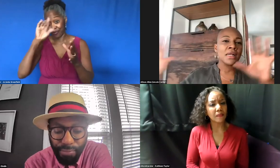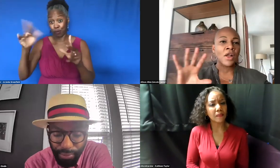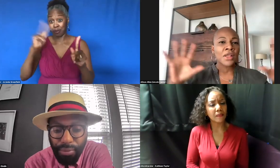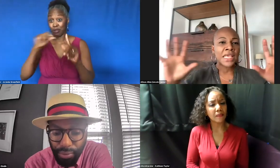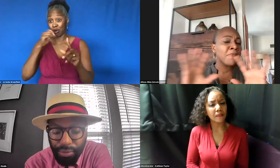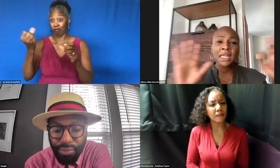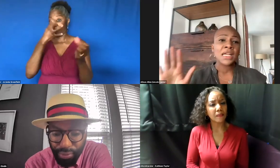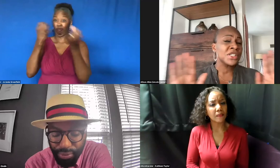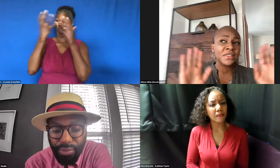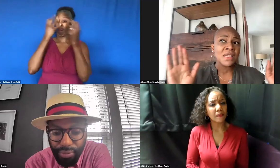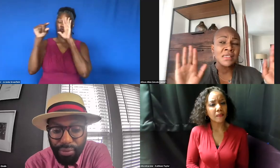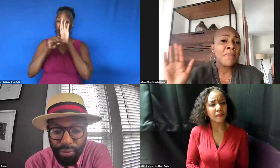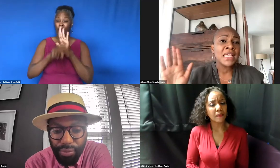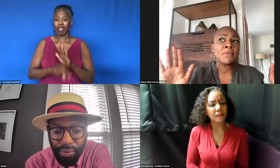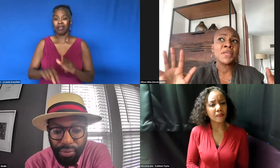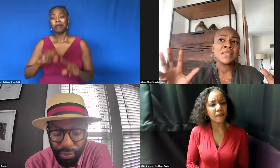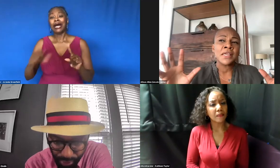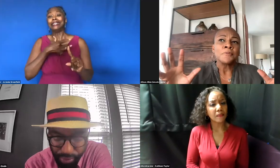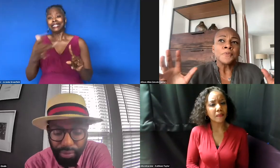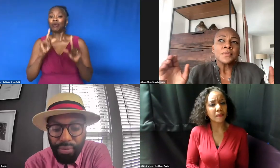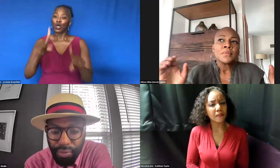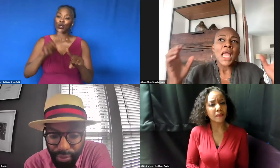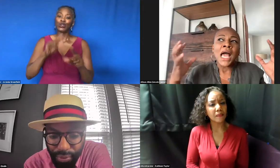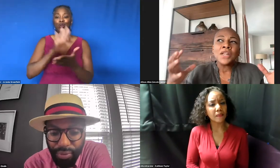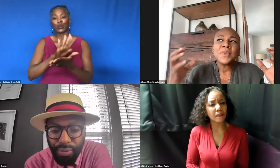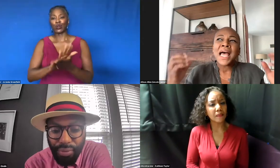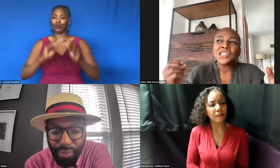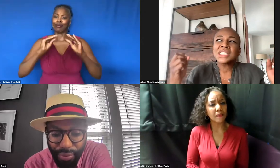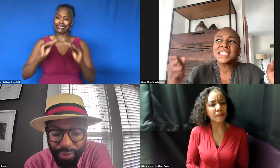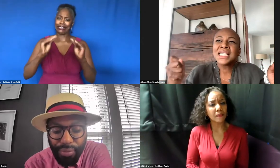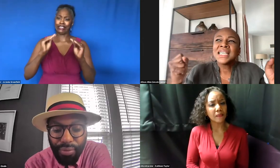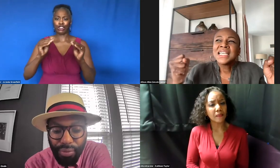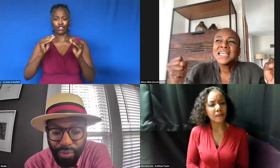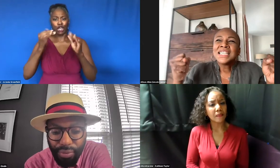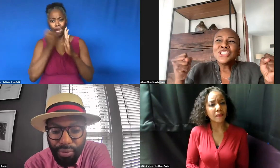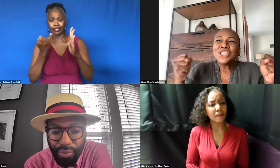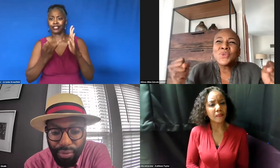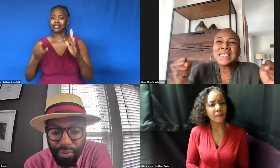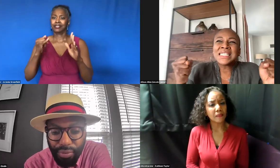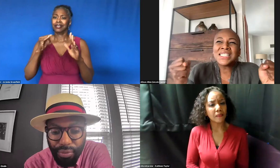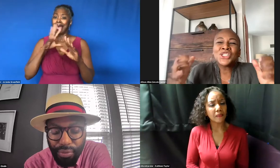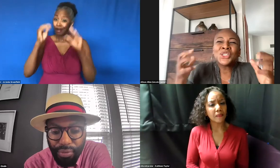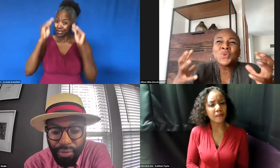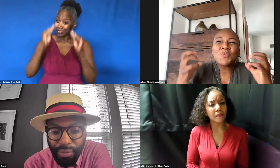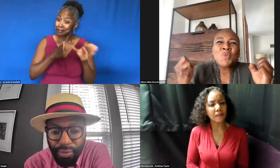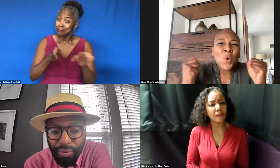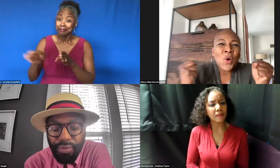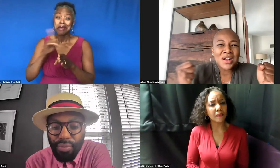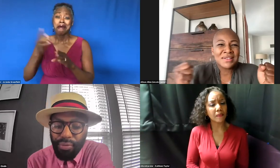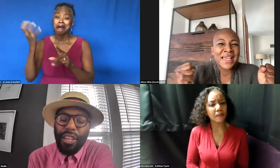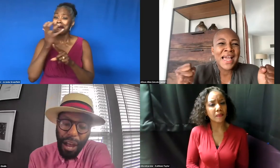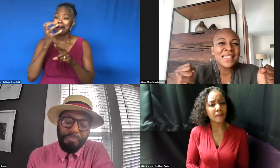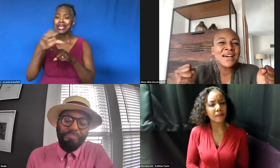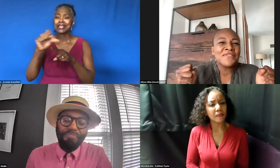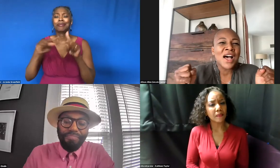the art and all, and the pedagogy is amazing, but it's like, how do we actually use it to do